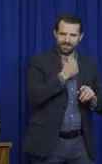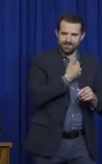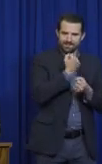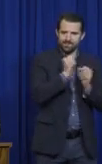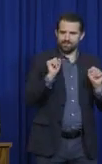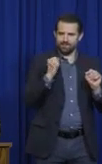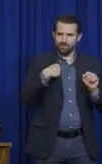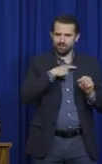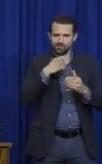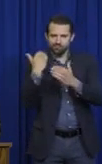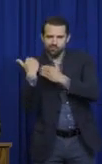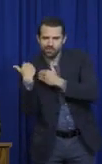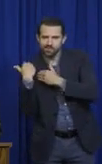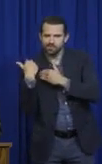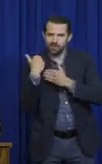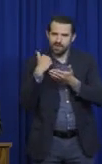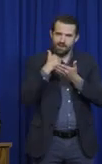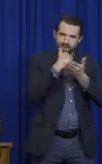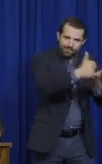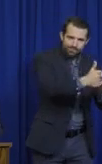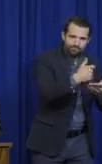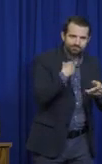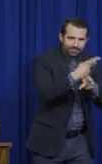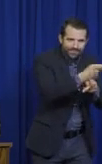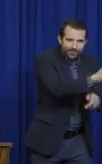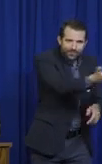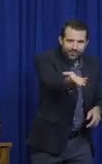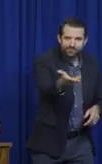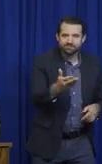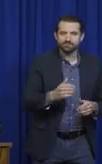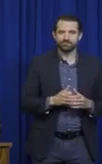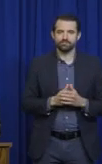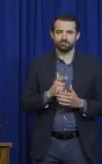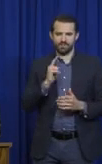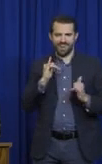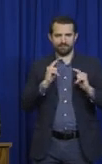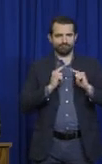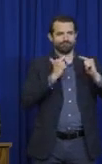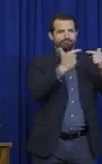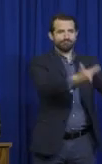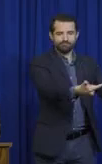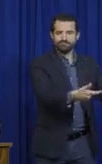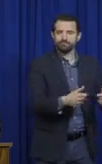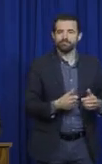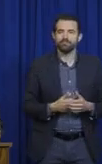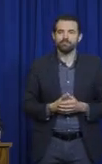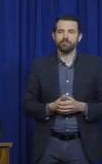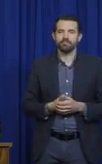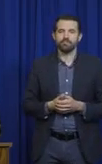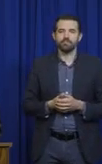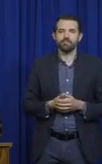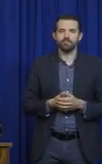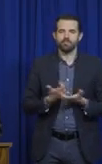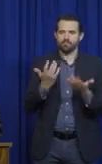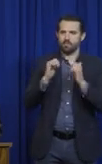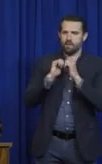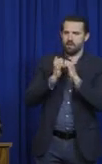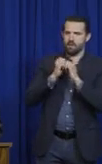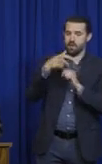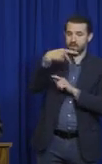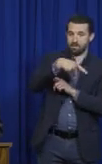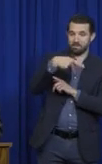them. Now, I often talk about the ways in which we do that in terms of the PPE that we provide